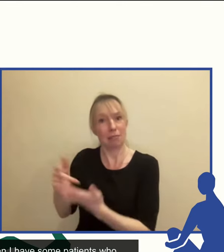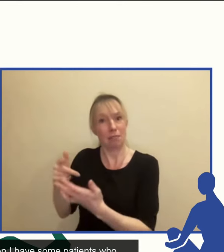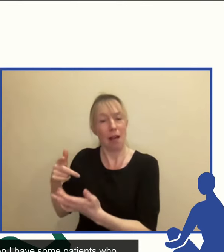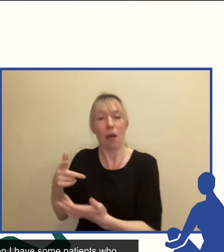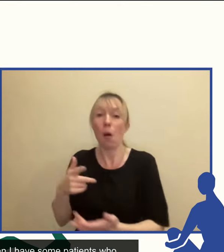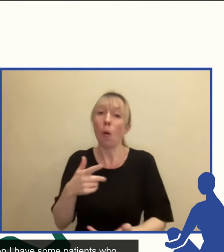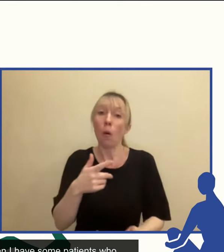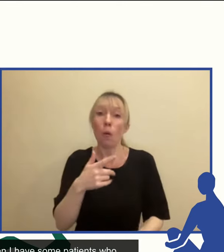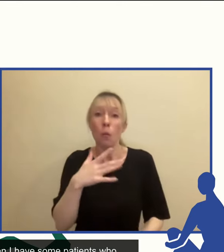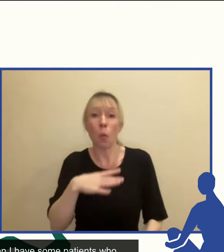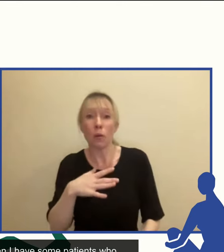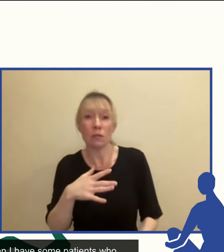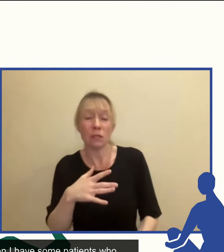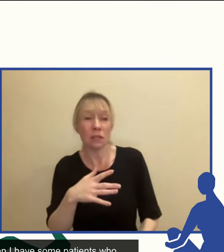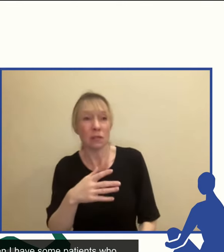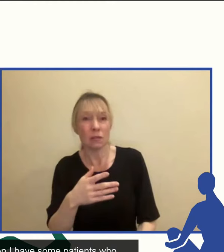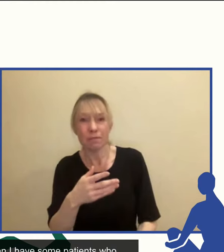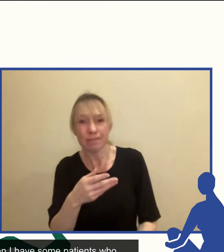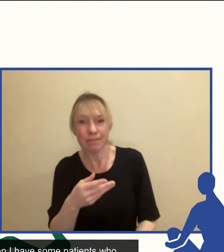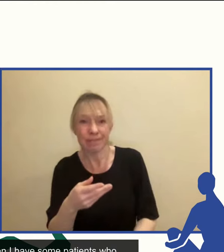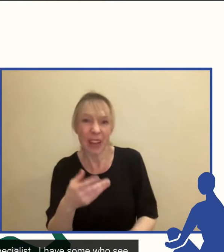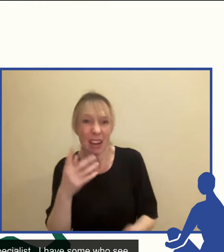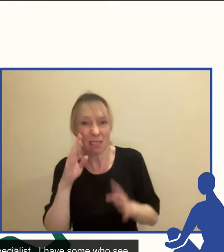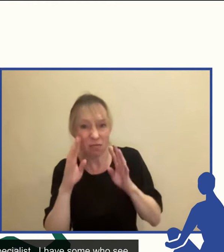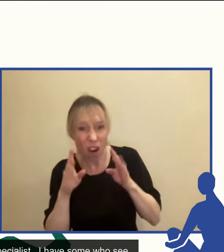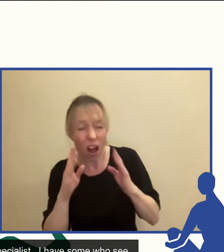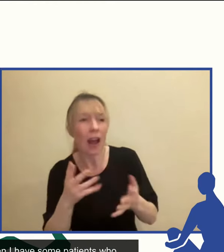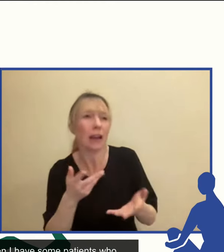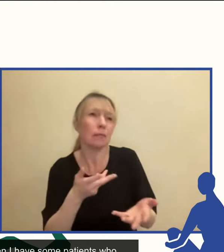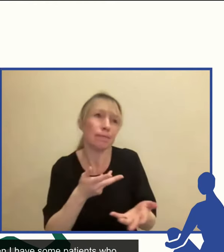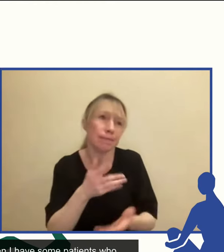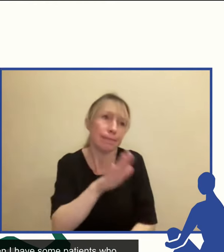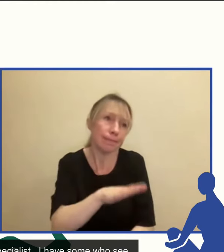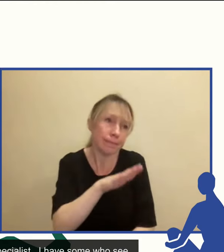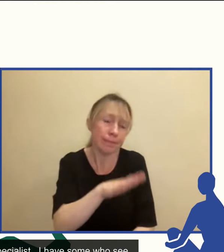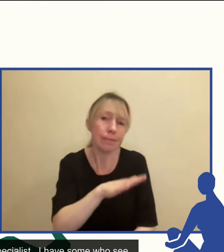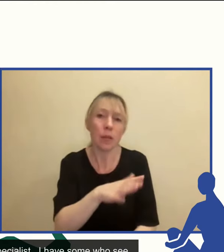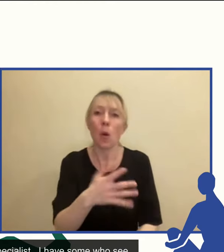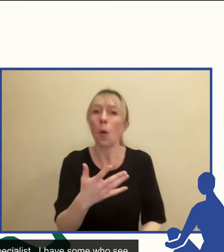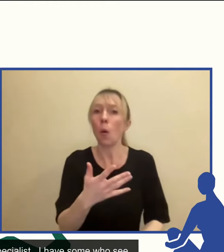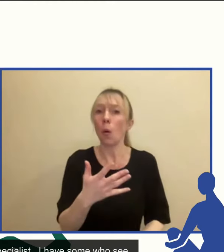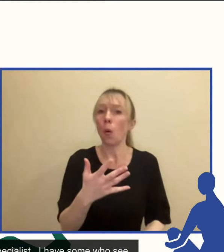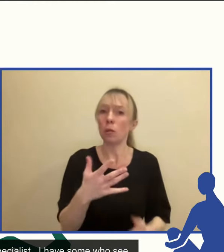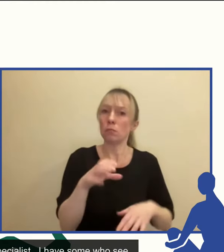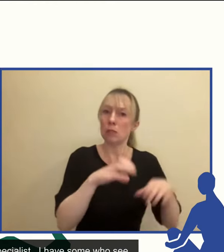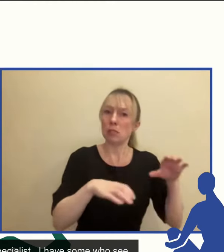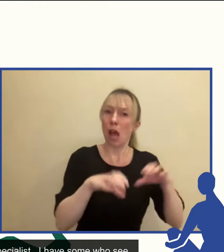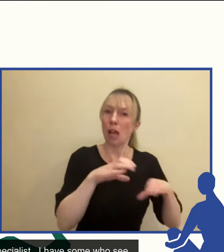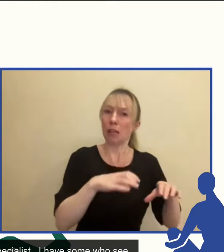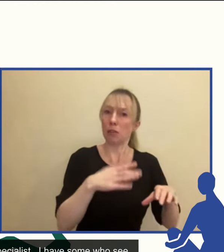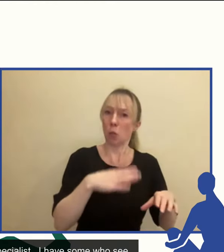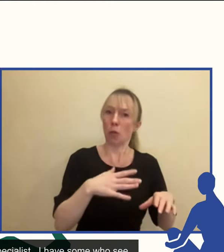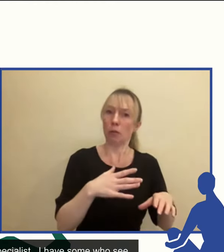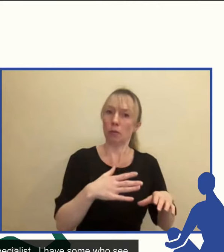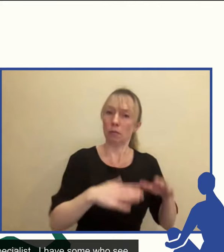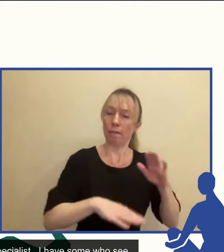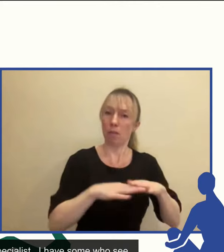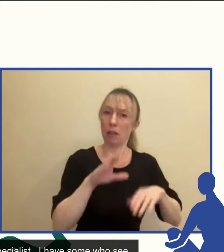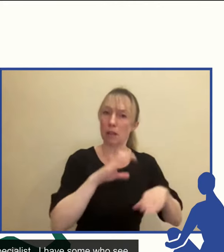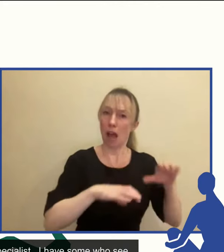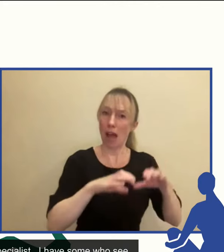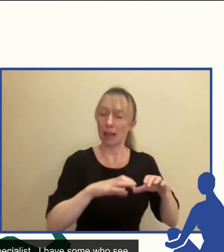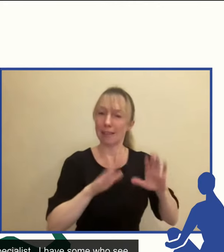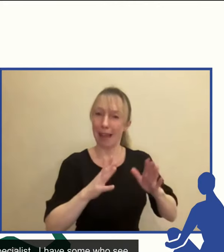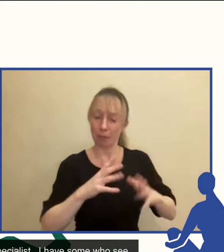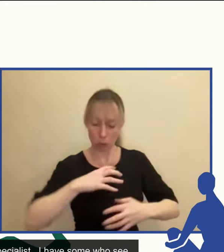who see me as a representative of the scientific medical establishment. And to treat those patients effectively, I believe it's